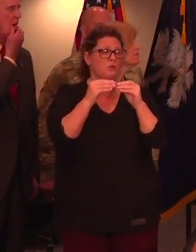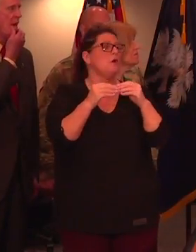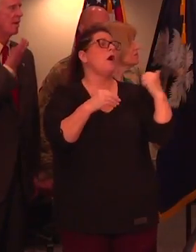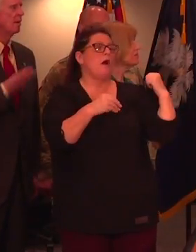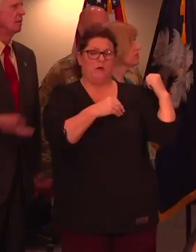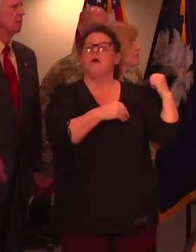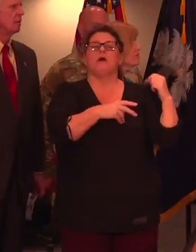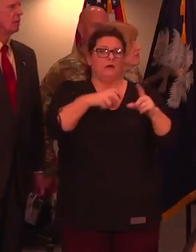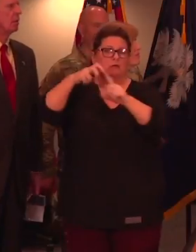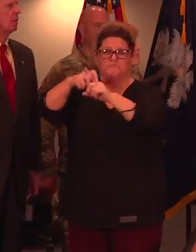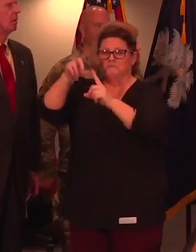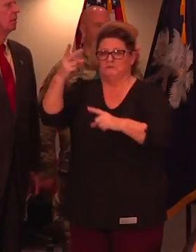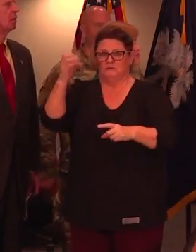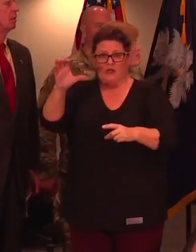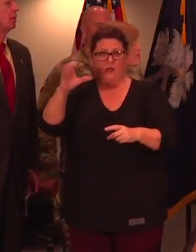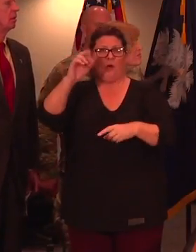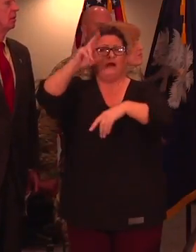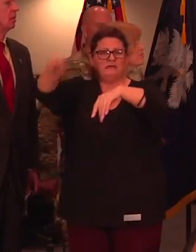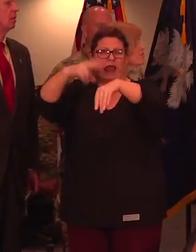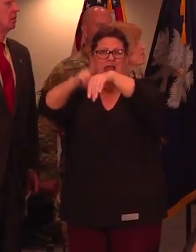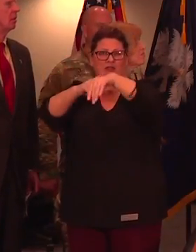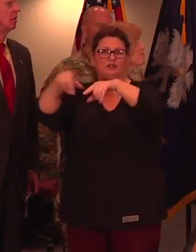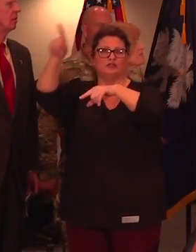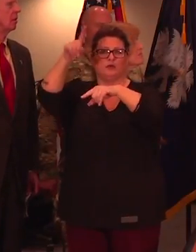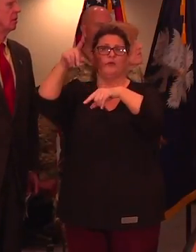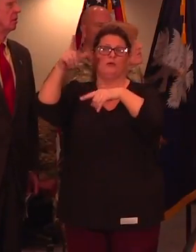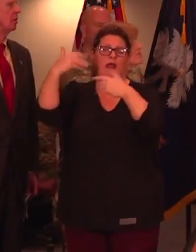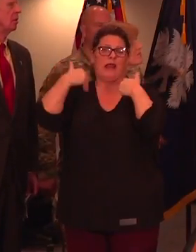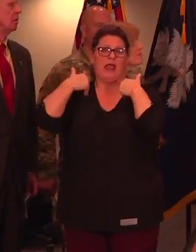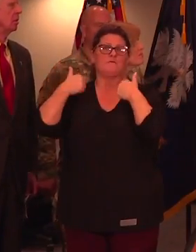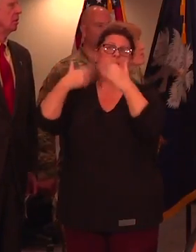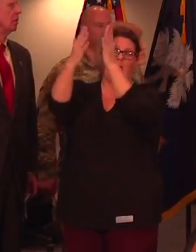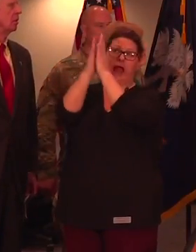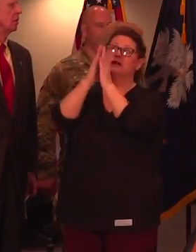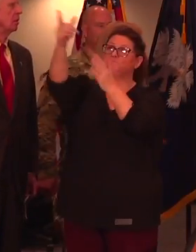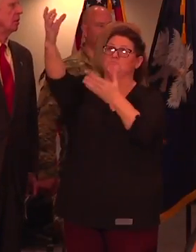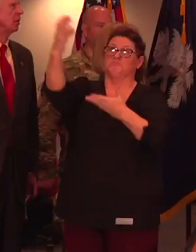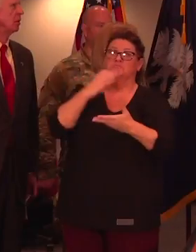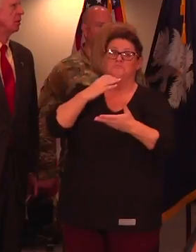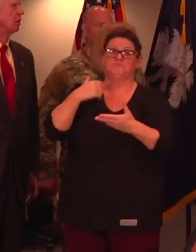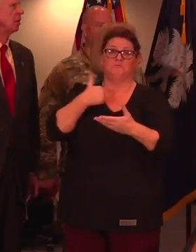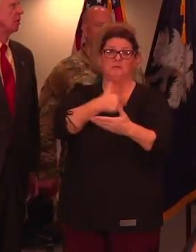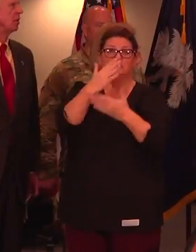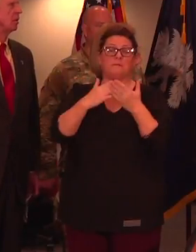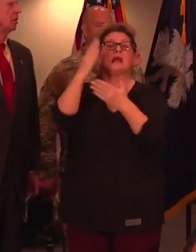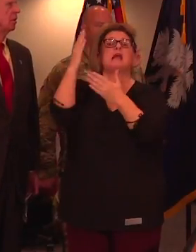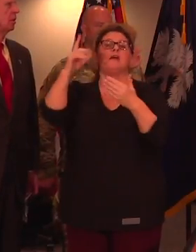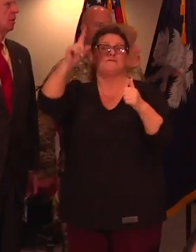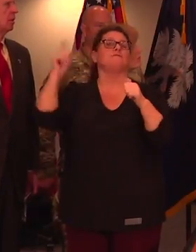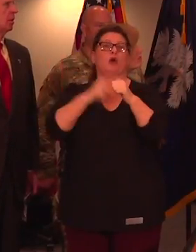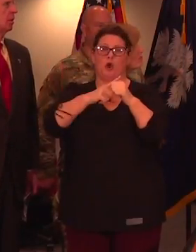one. The Strategic National Stockpile, we have requested a disbursement of those. We have received the